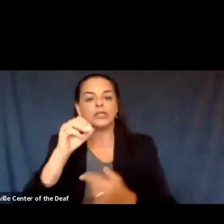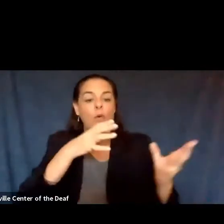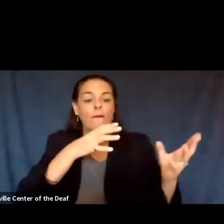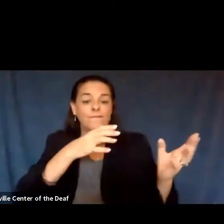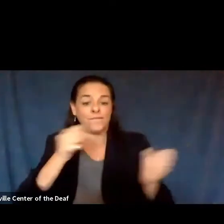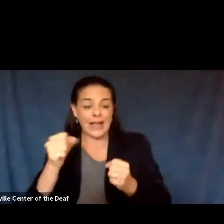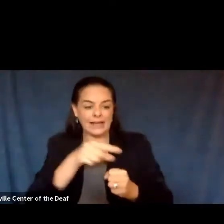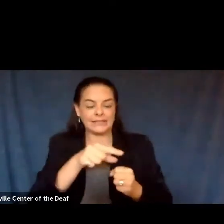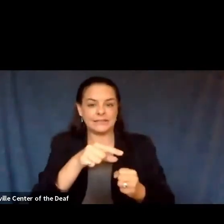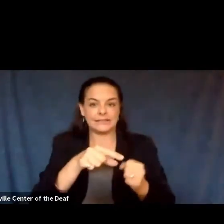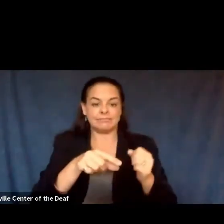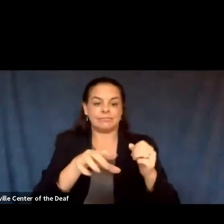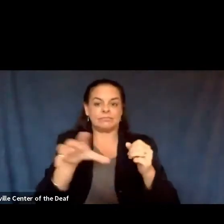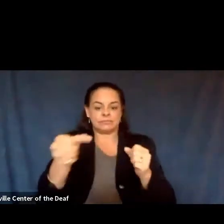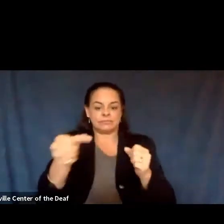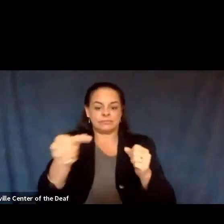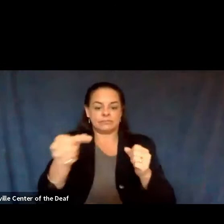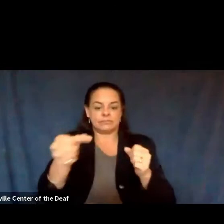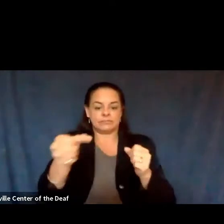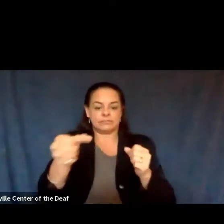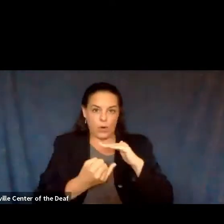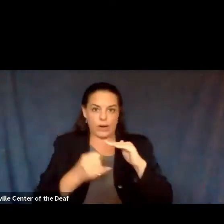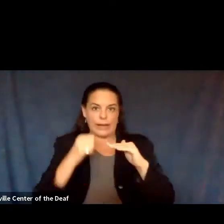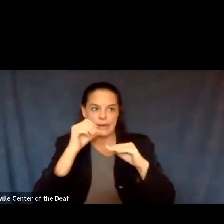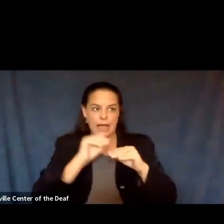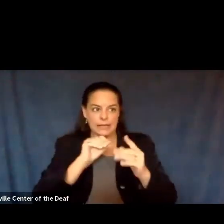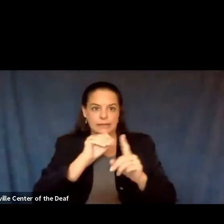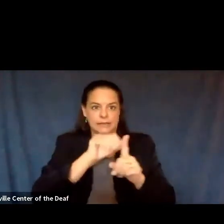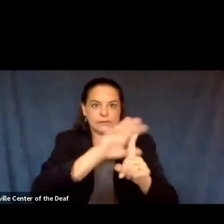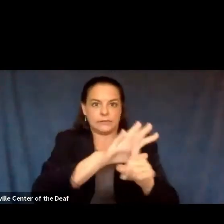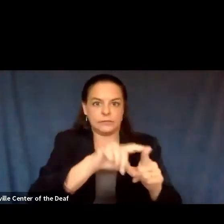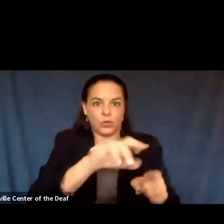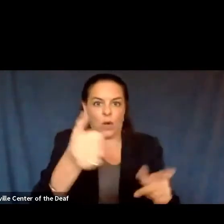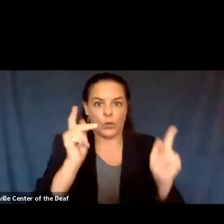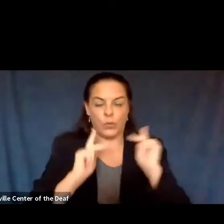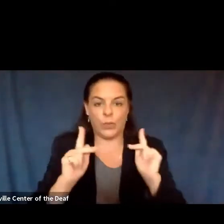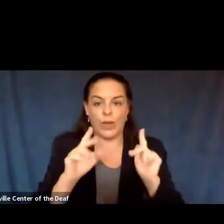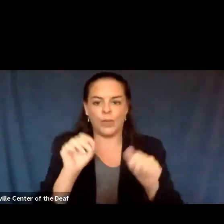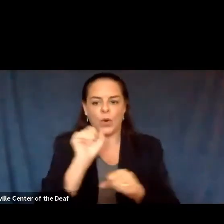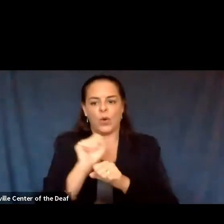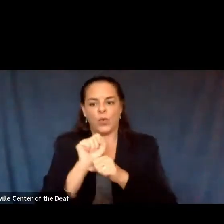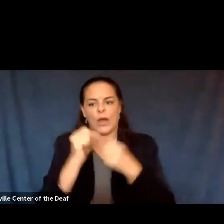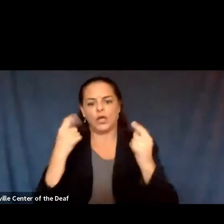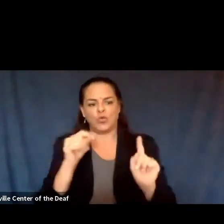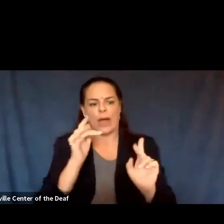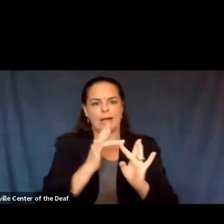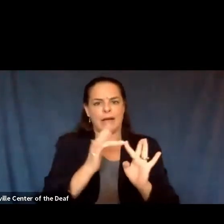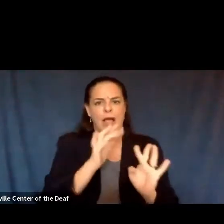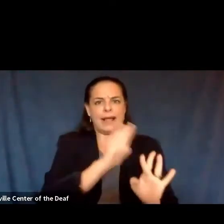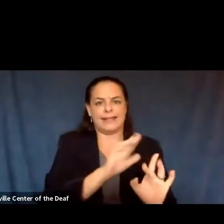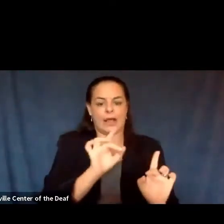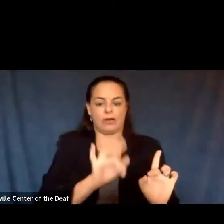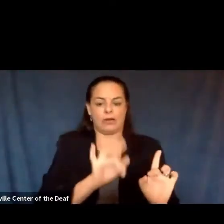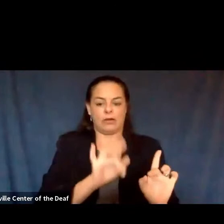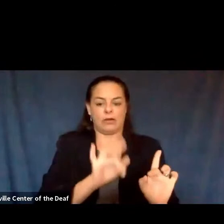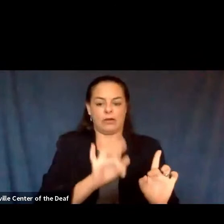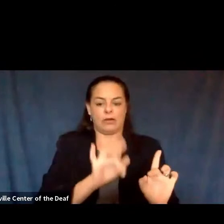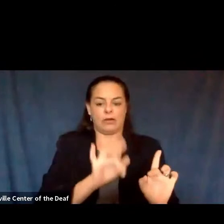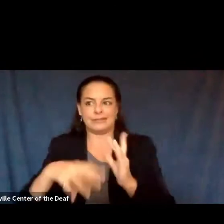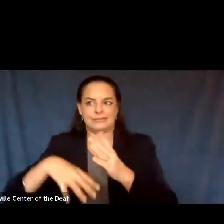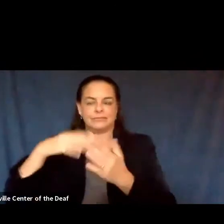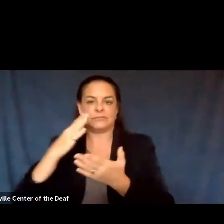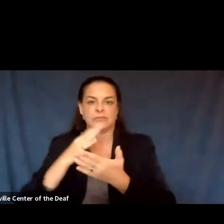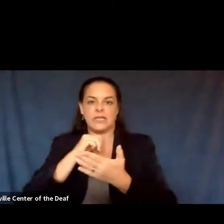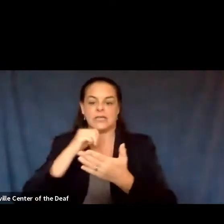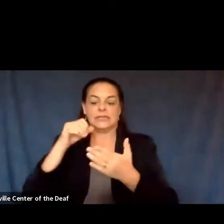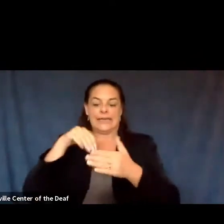out of the community and not exposing other people, and then work towards getting their contacts out of circulation in the community